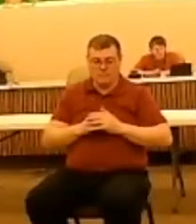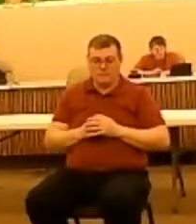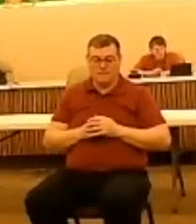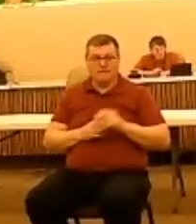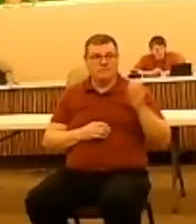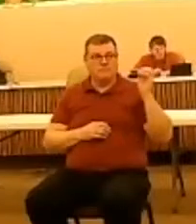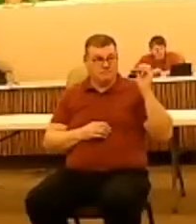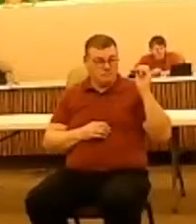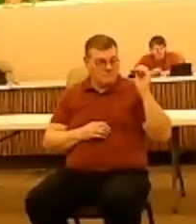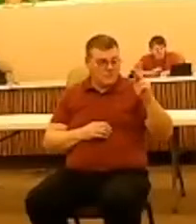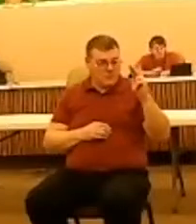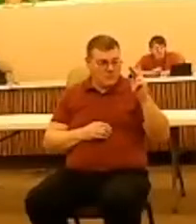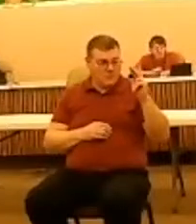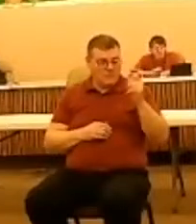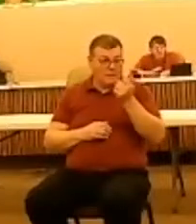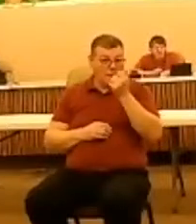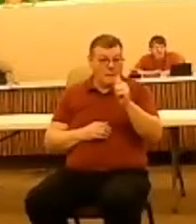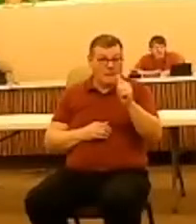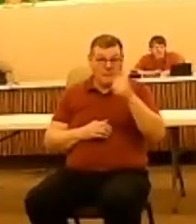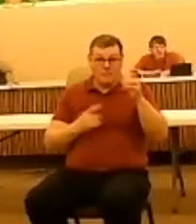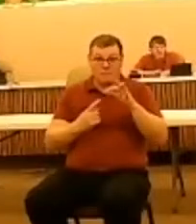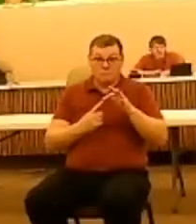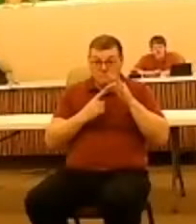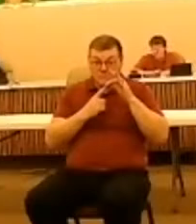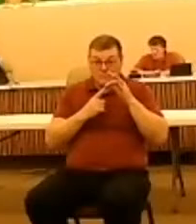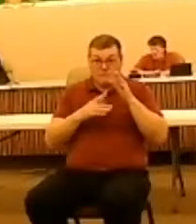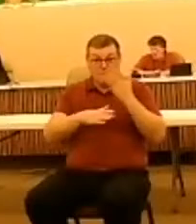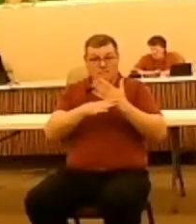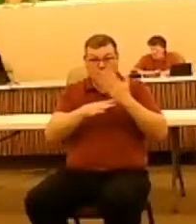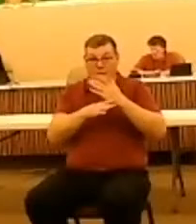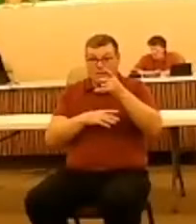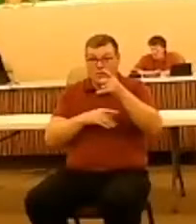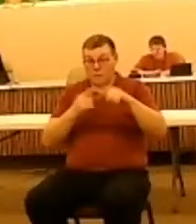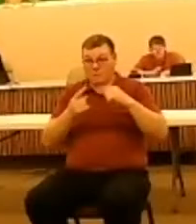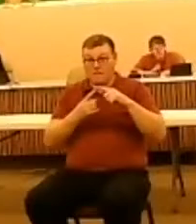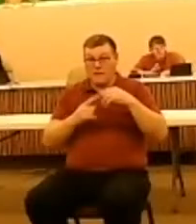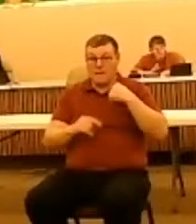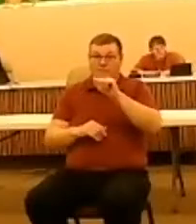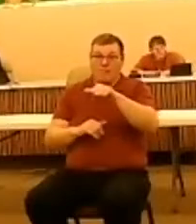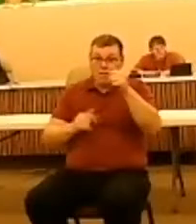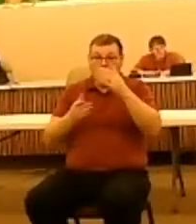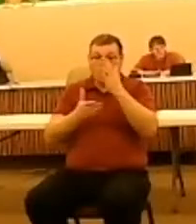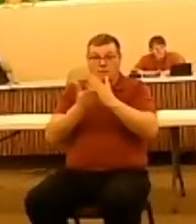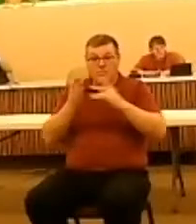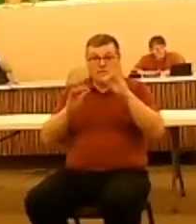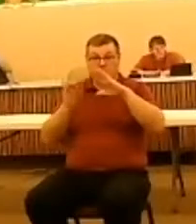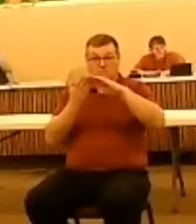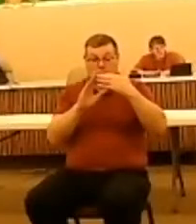Okay, anything in particular that bothers you about having them elsewhere in town?